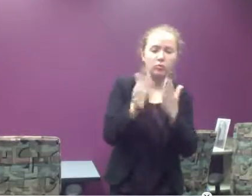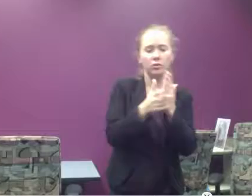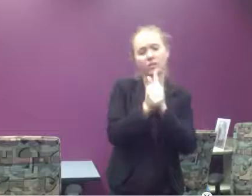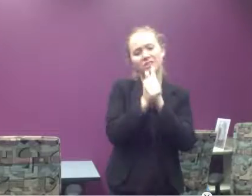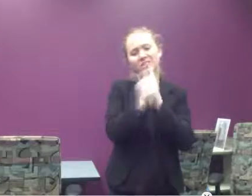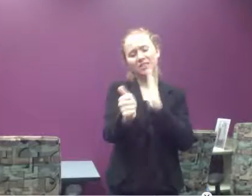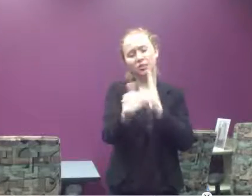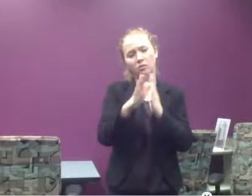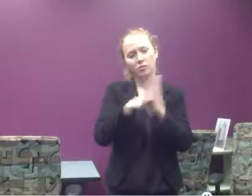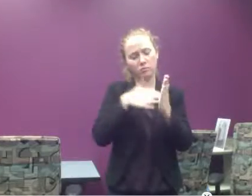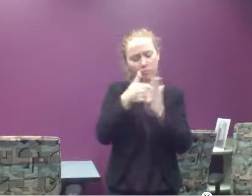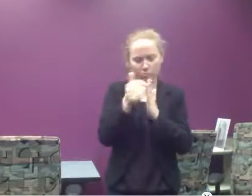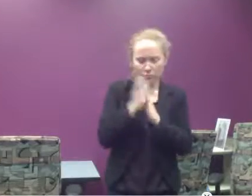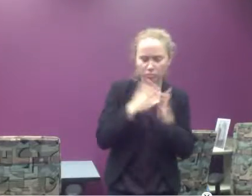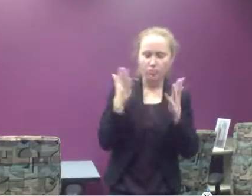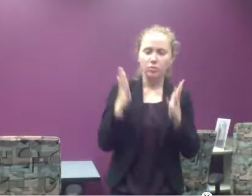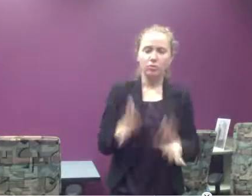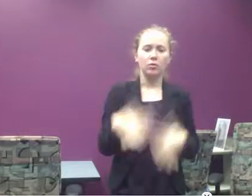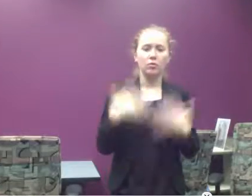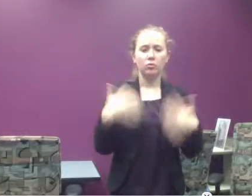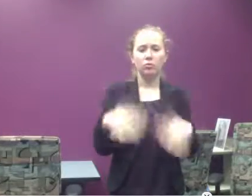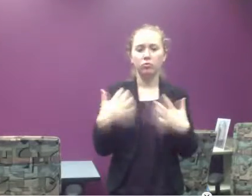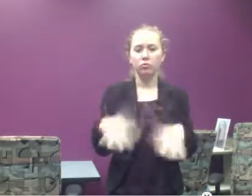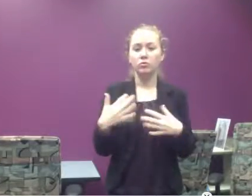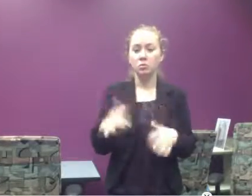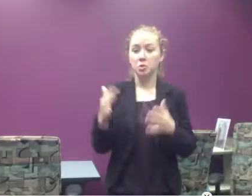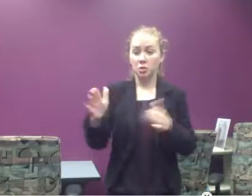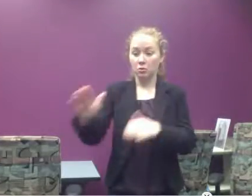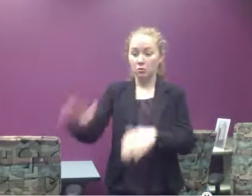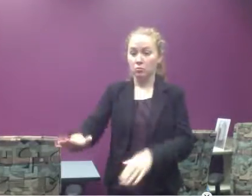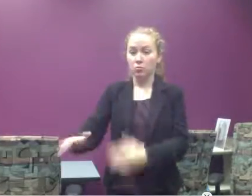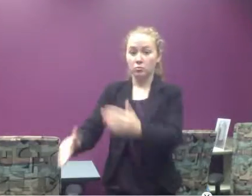She grew up and became a very beautiful and skilled painter.